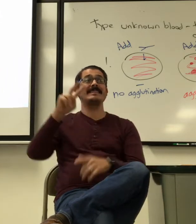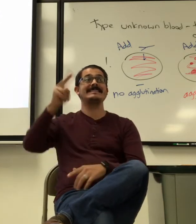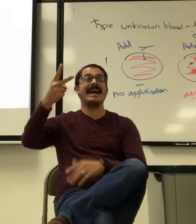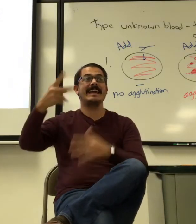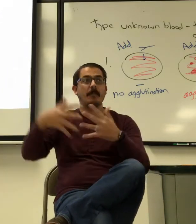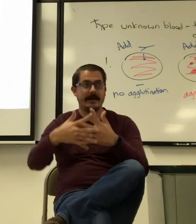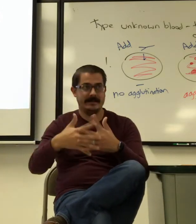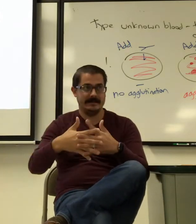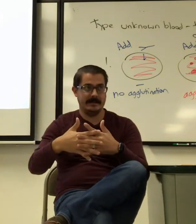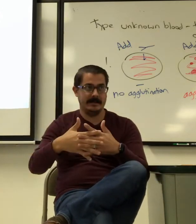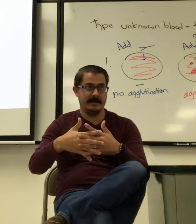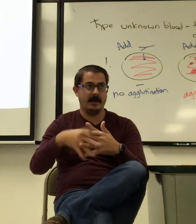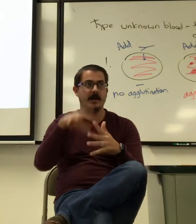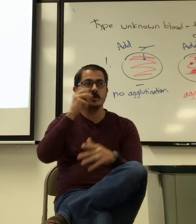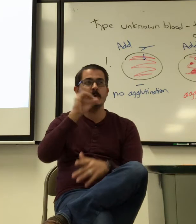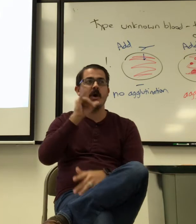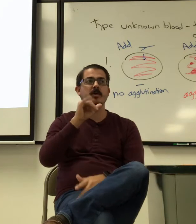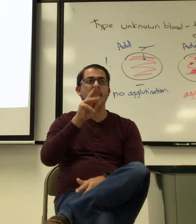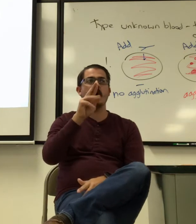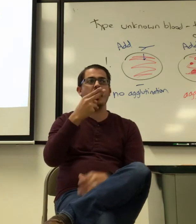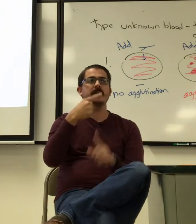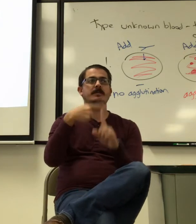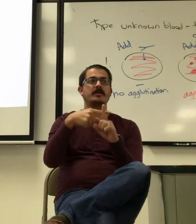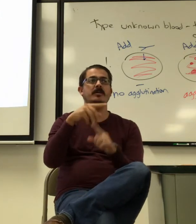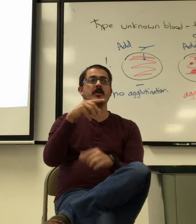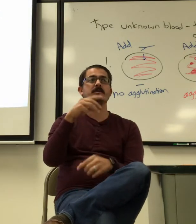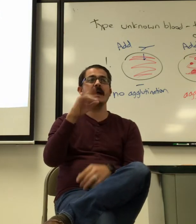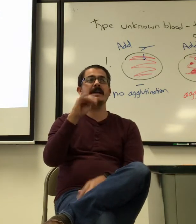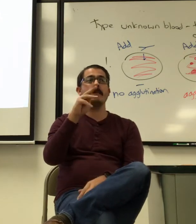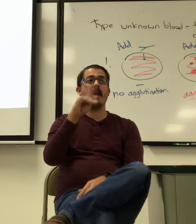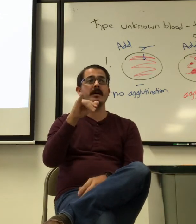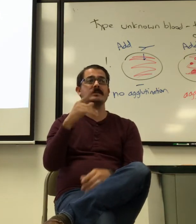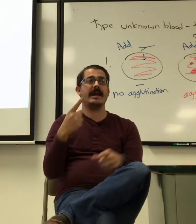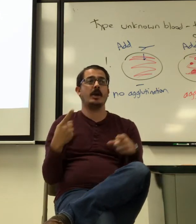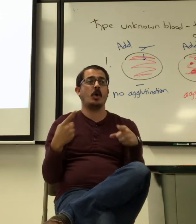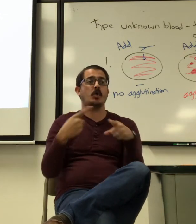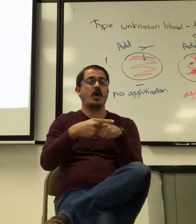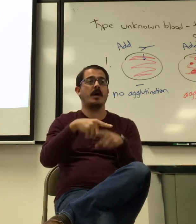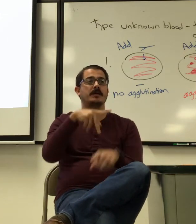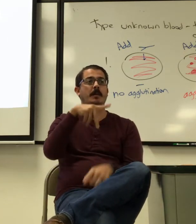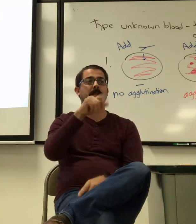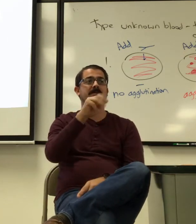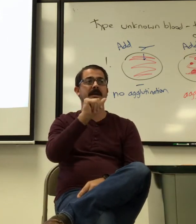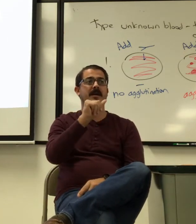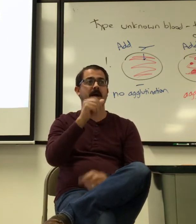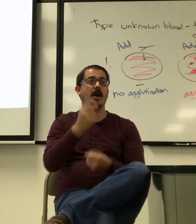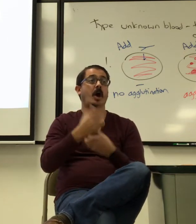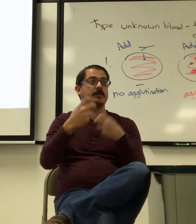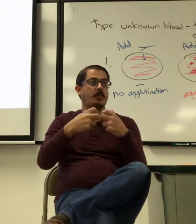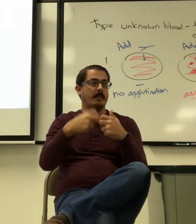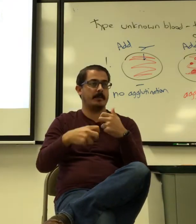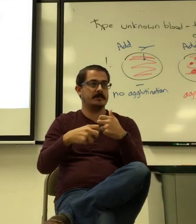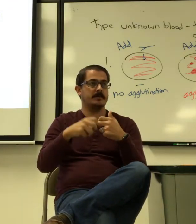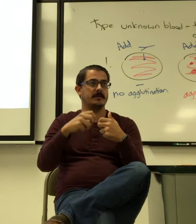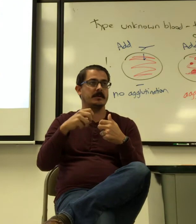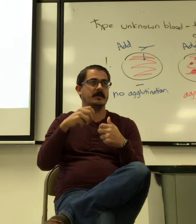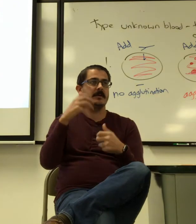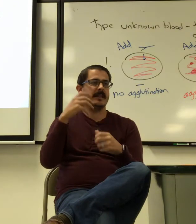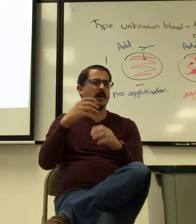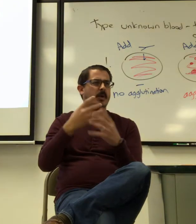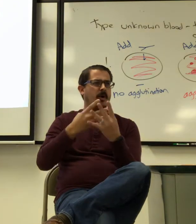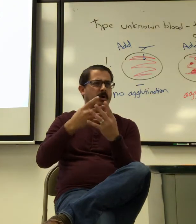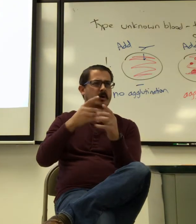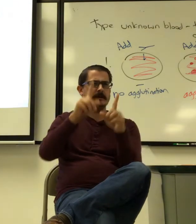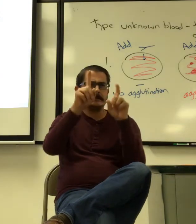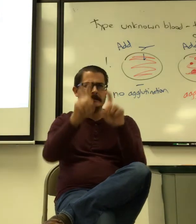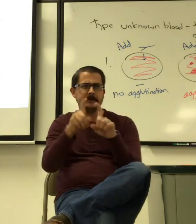it's also Rh positive, those antibodies can cross the placenta, causing problems. Now, obviously, they screen for that,